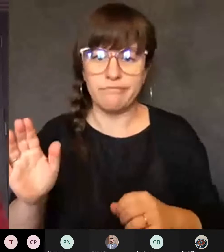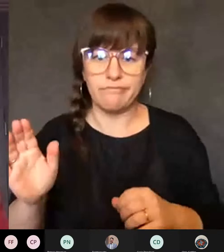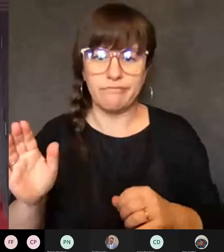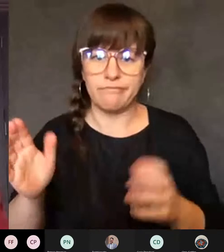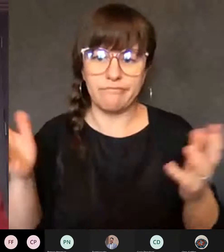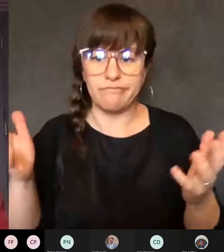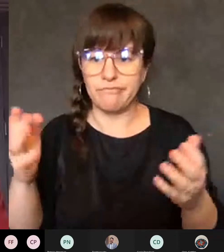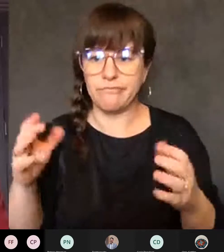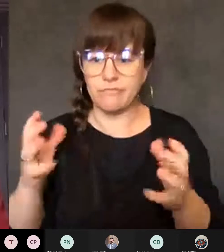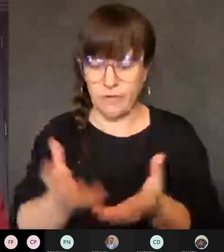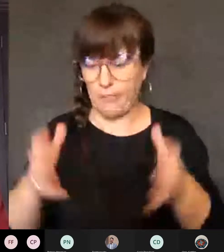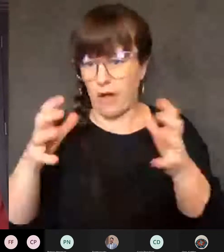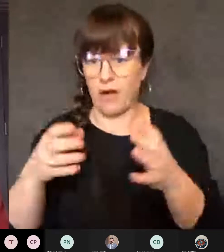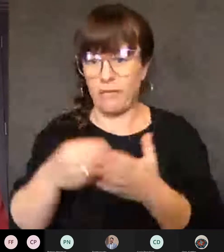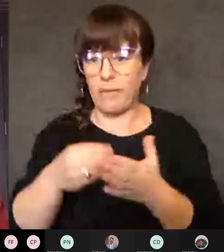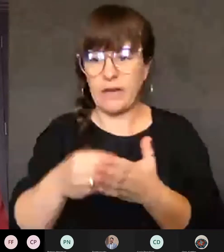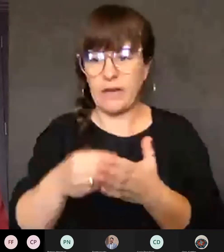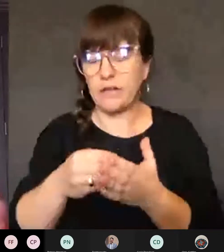pot of money.